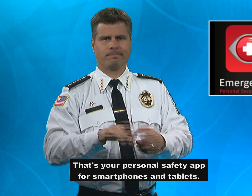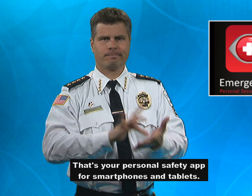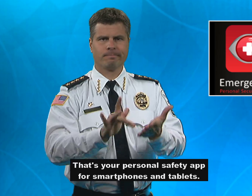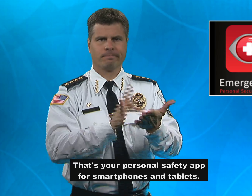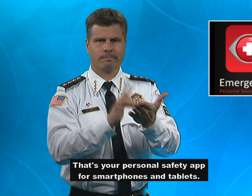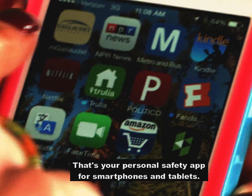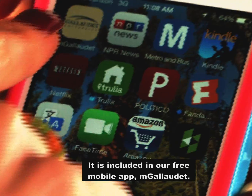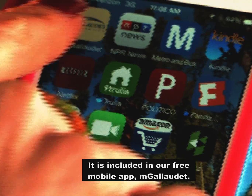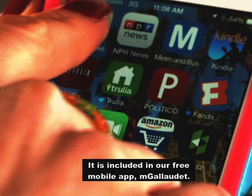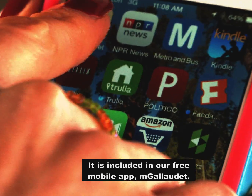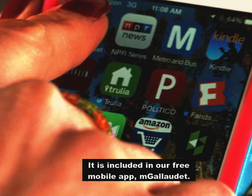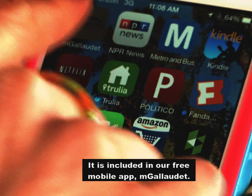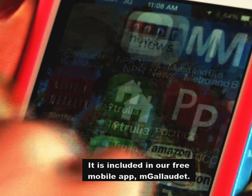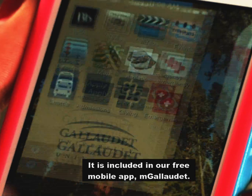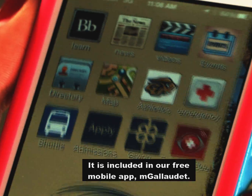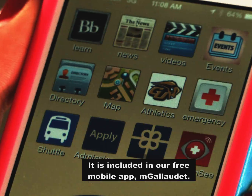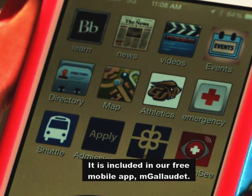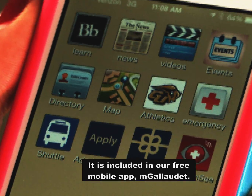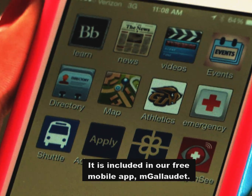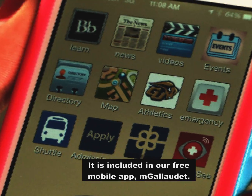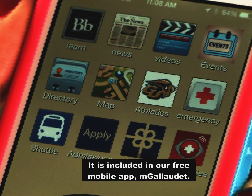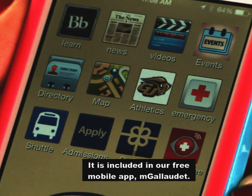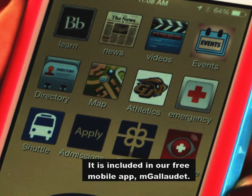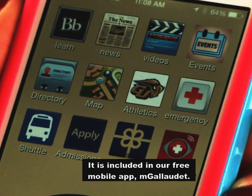It is included in our free mobile app, mGallaudet.